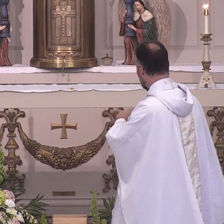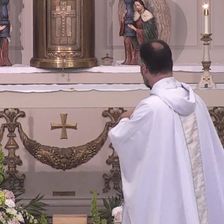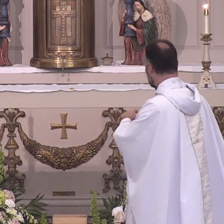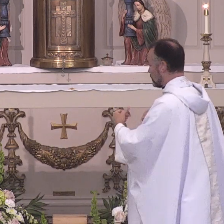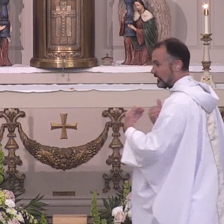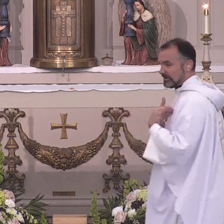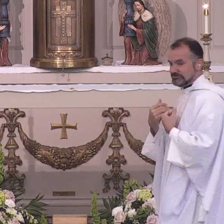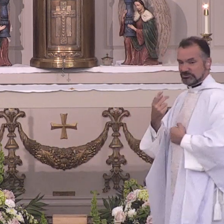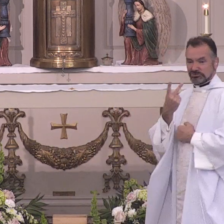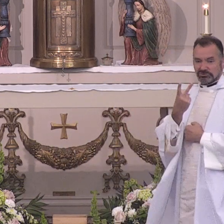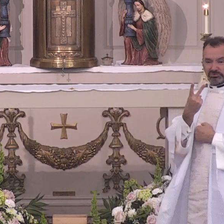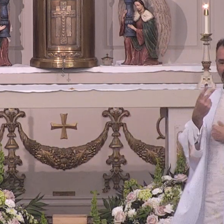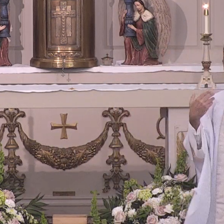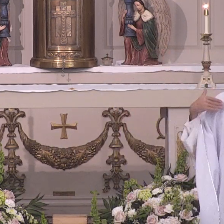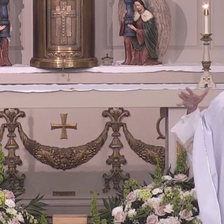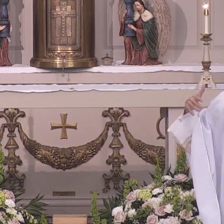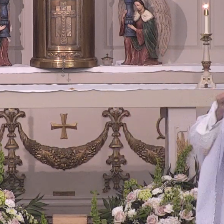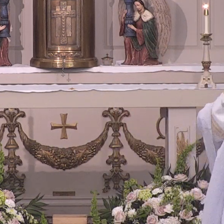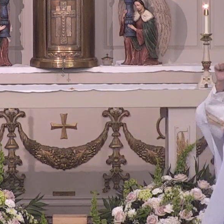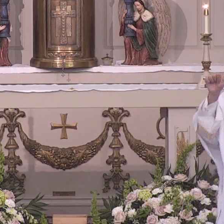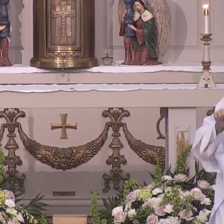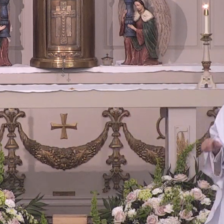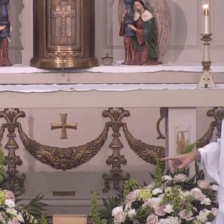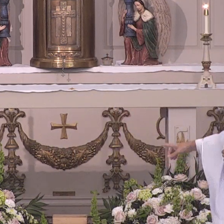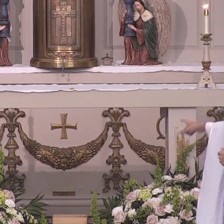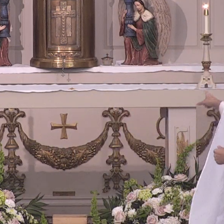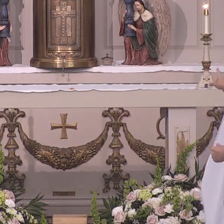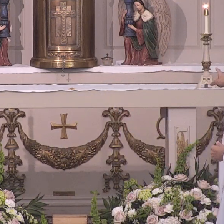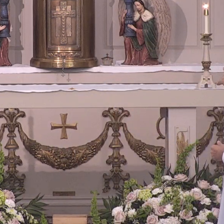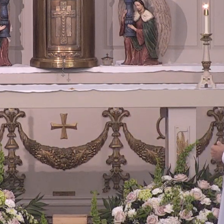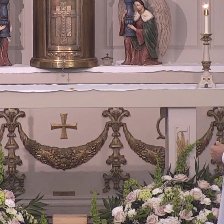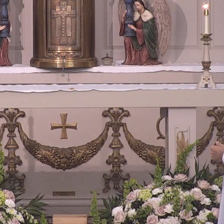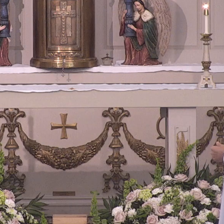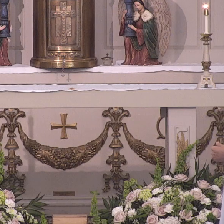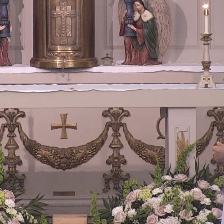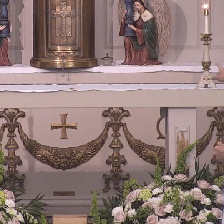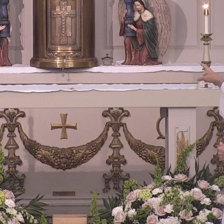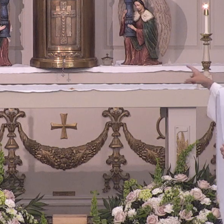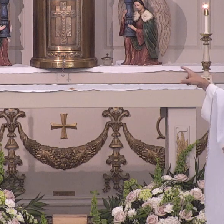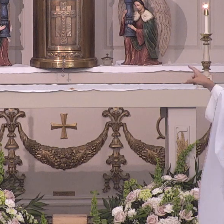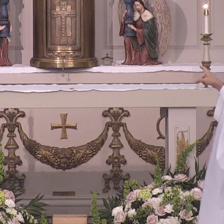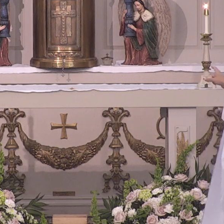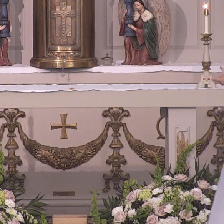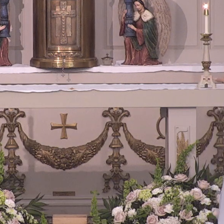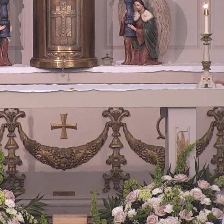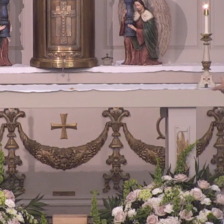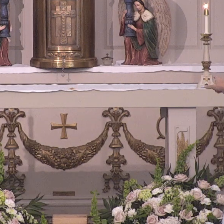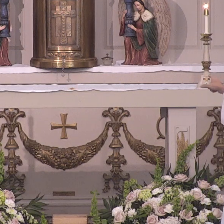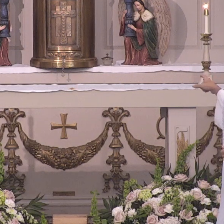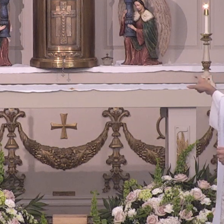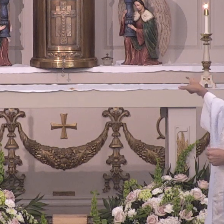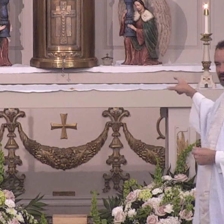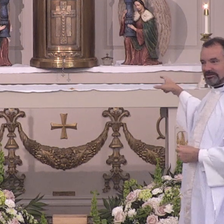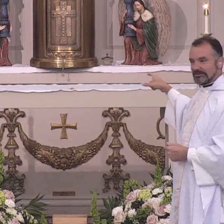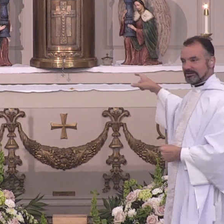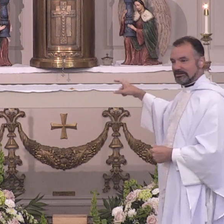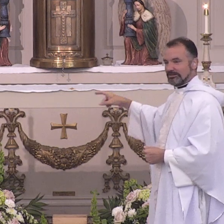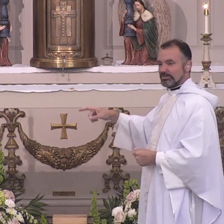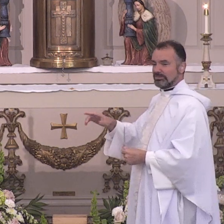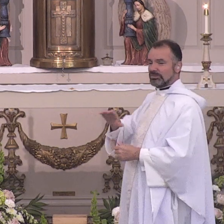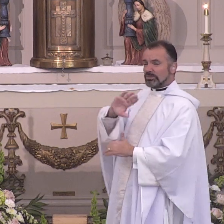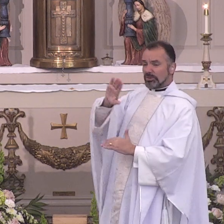And we notice on the altar here, we have two angels with us. We have these statues.